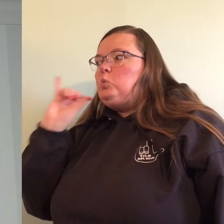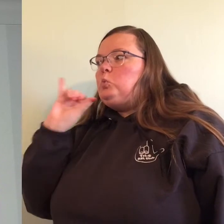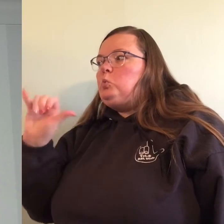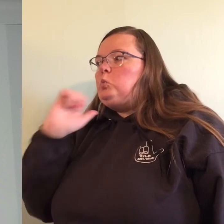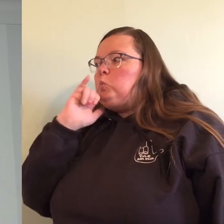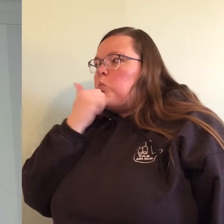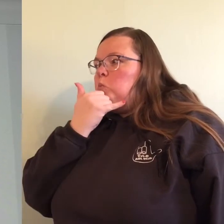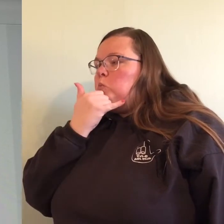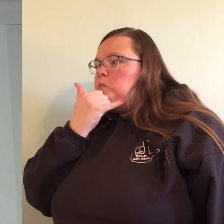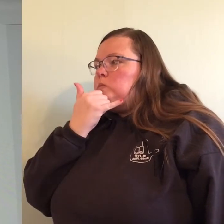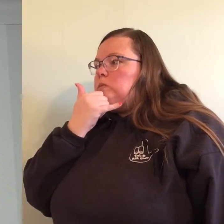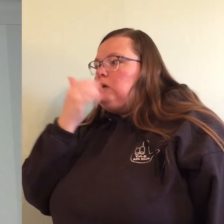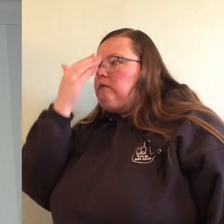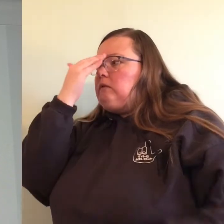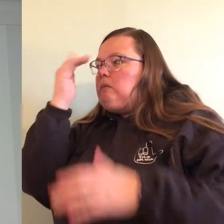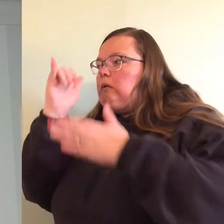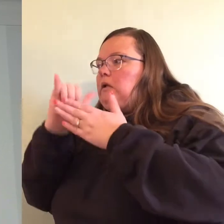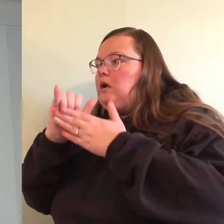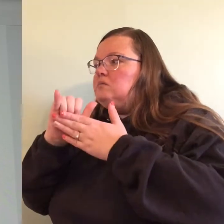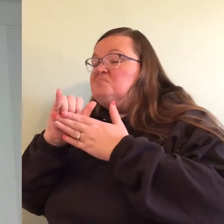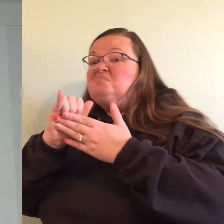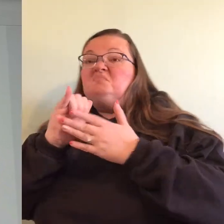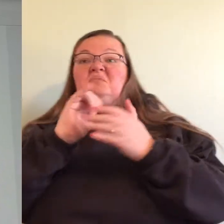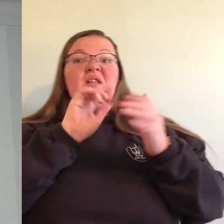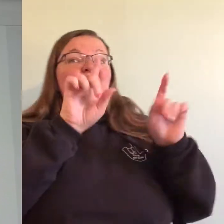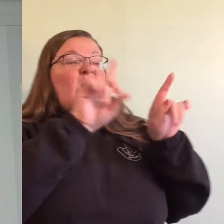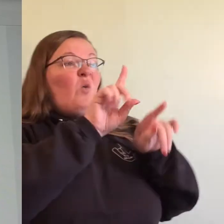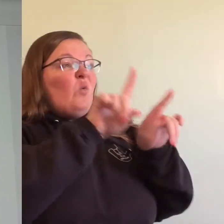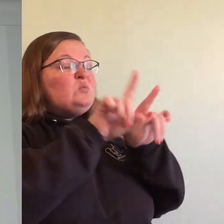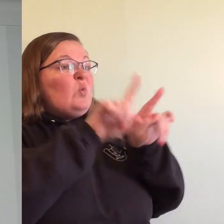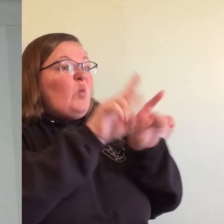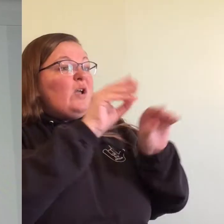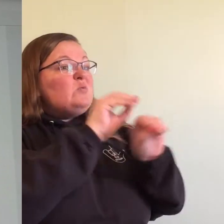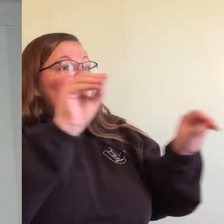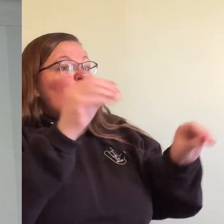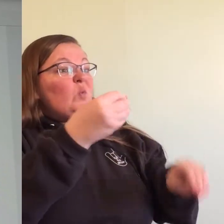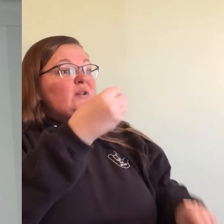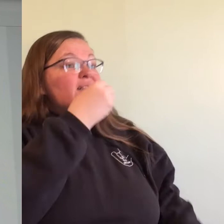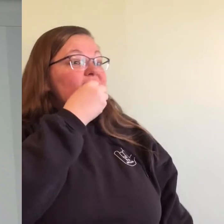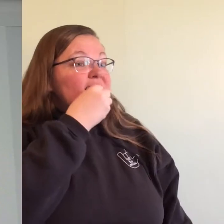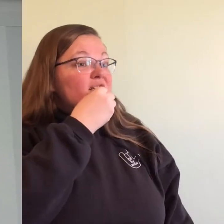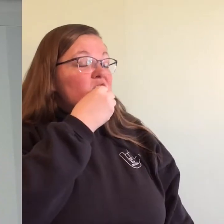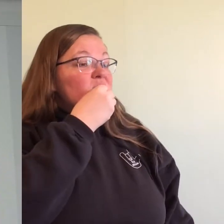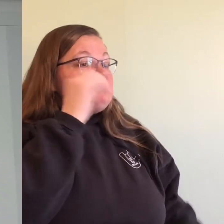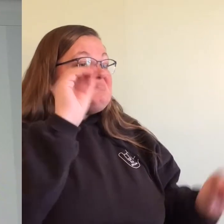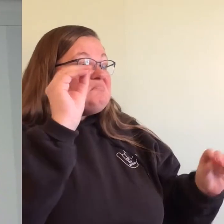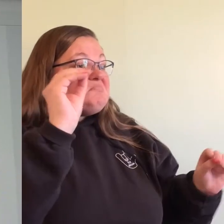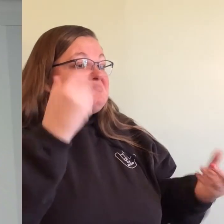And no chance of dinner either, said Edmund. And that's the end of the chapter.